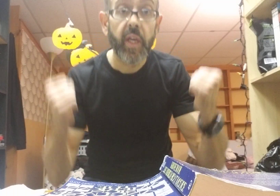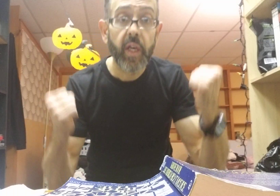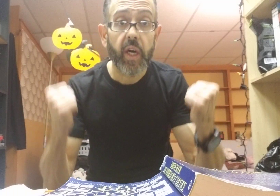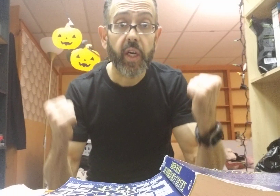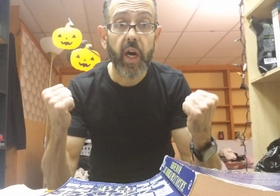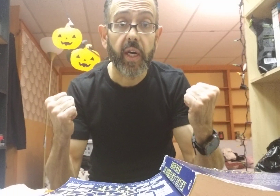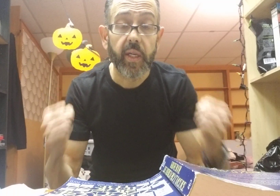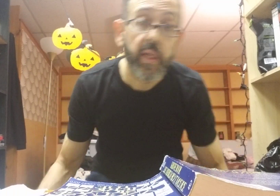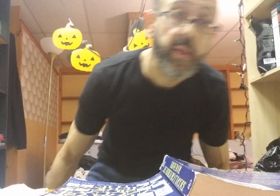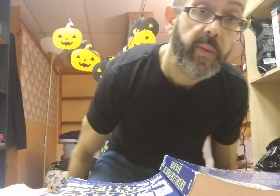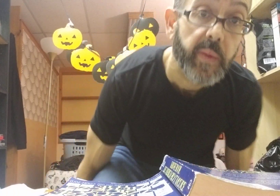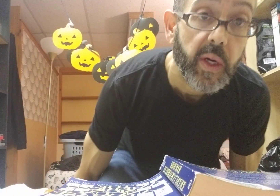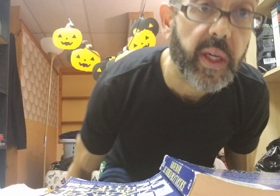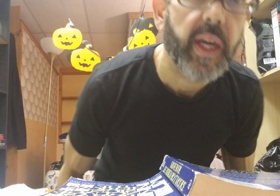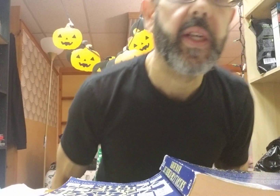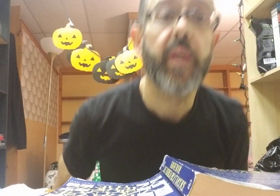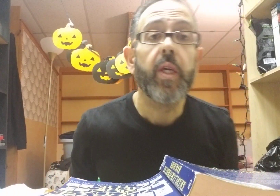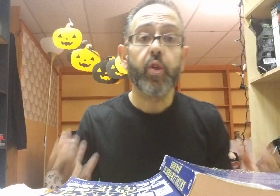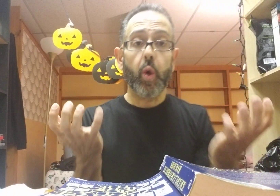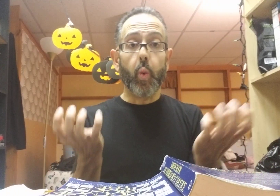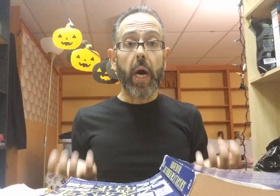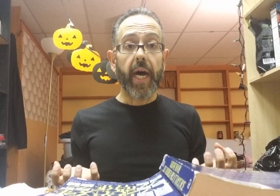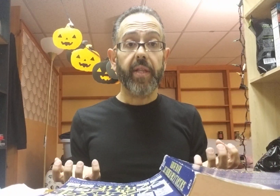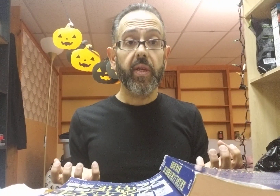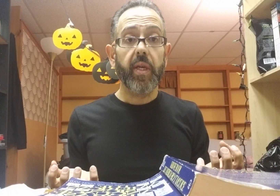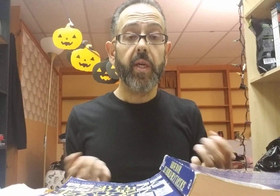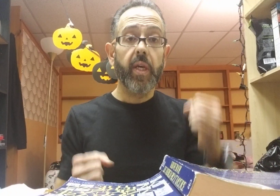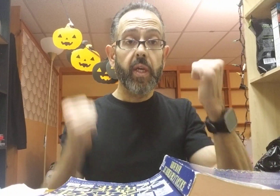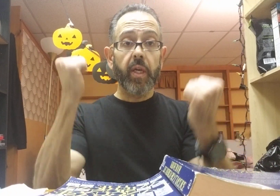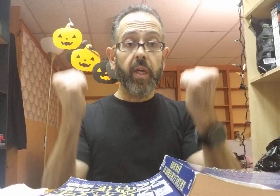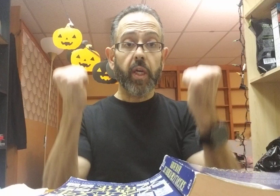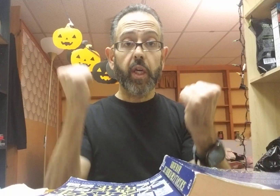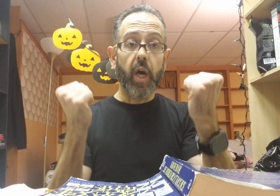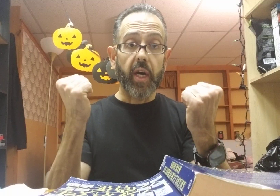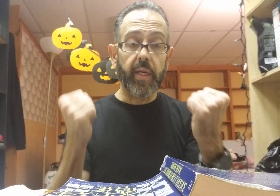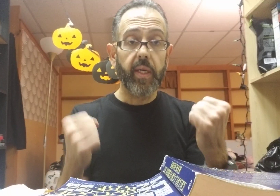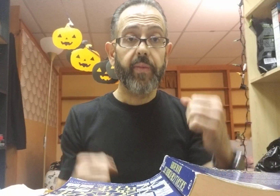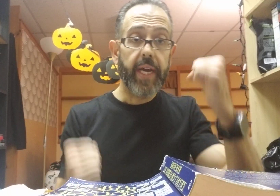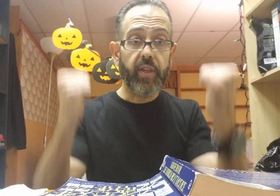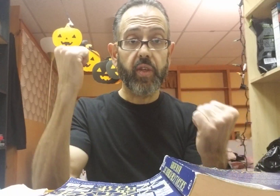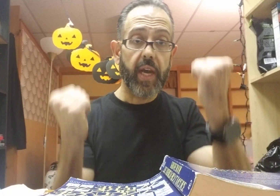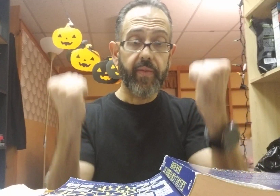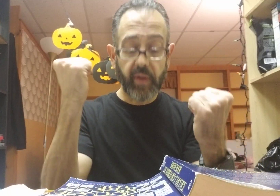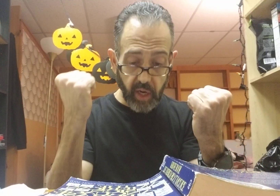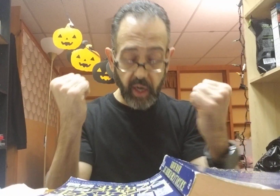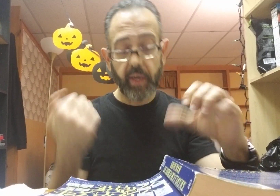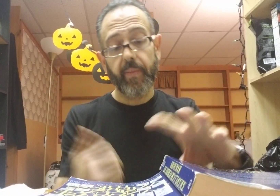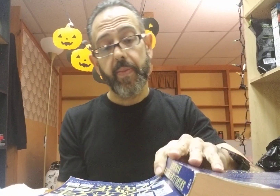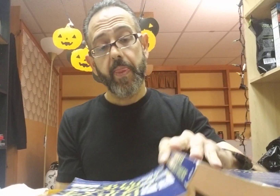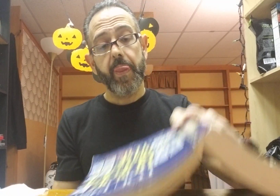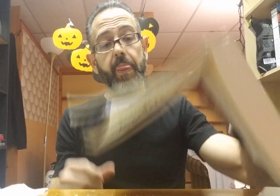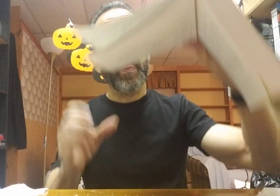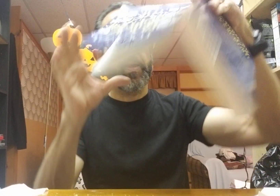a car. Okay, so want, car. That's the sign for car.